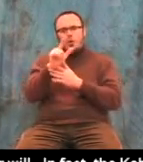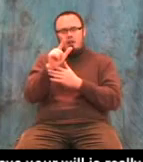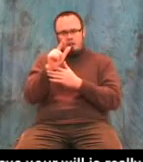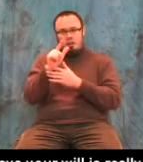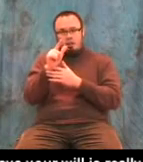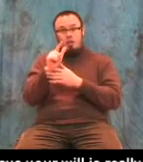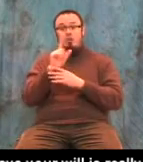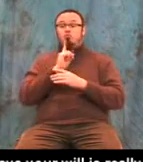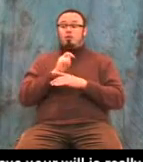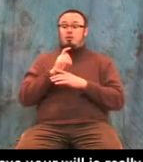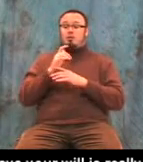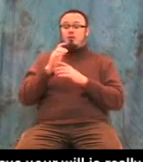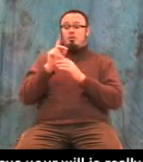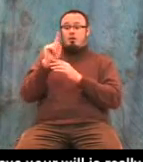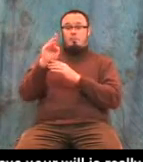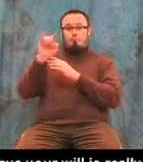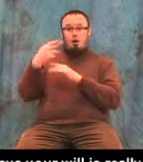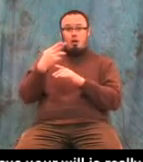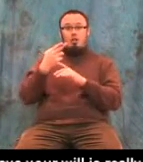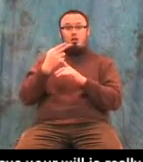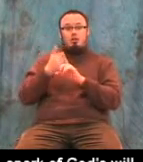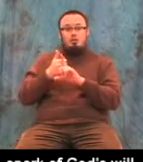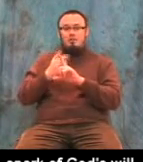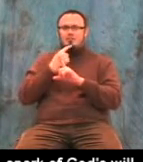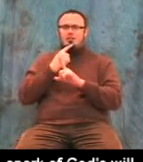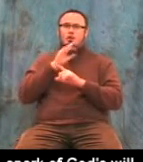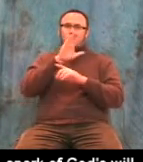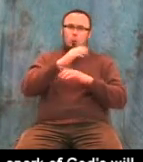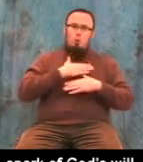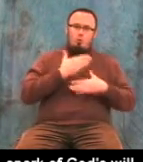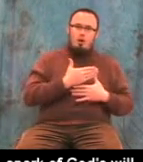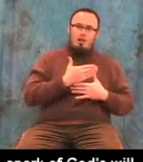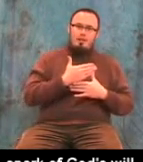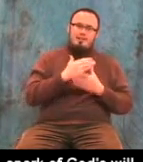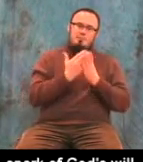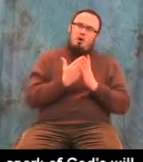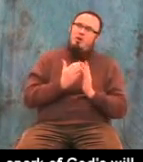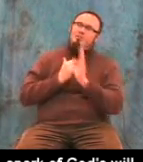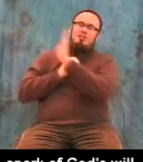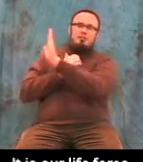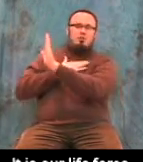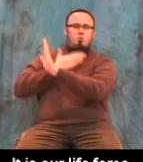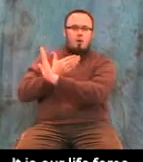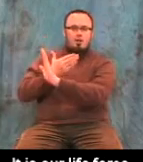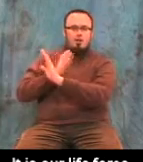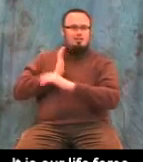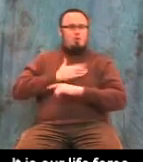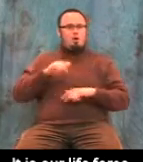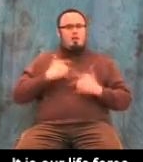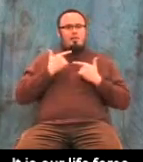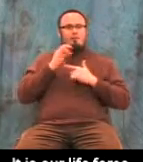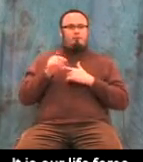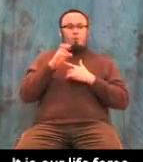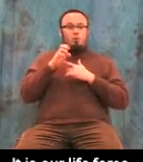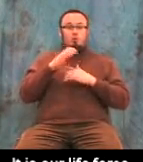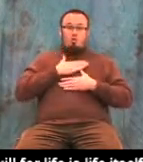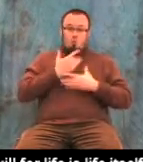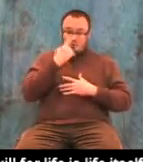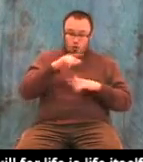the Kabbalah says your will is really a spark of God's will. It is our life force. The will for life is life itself,